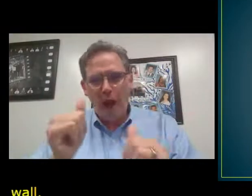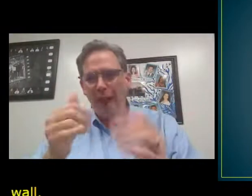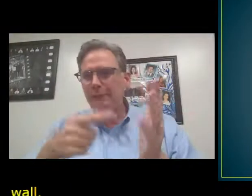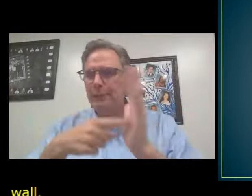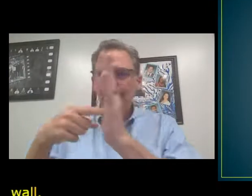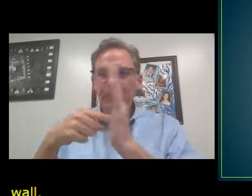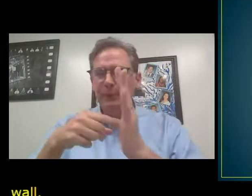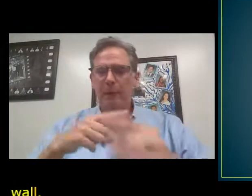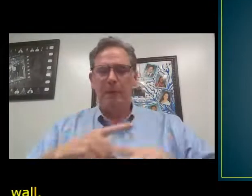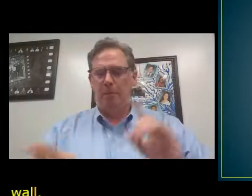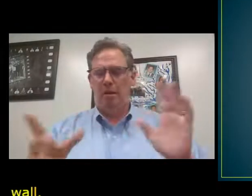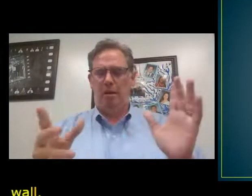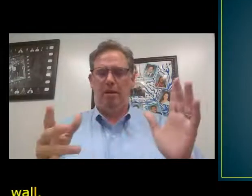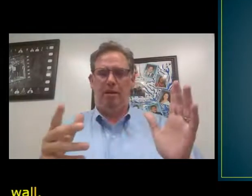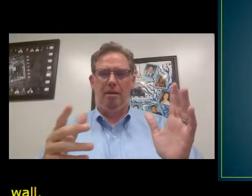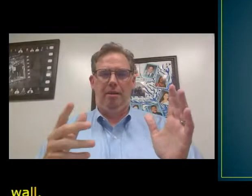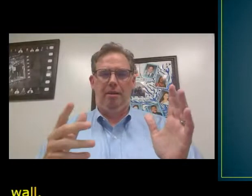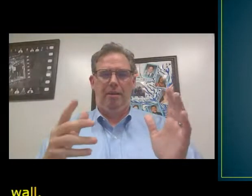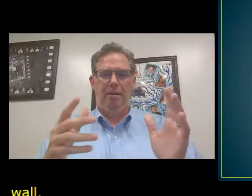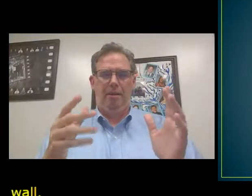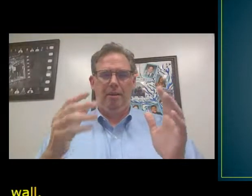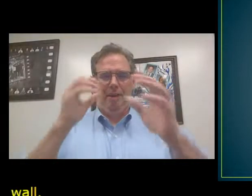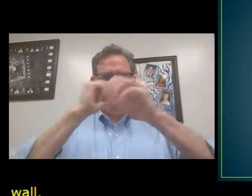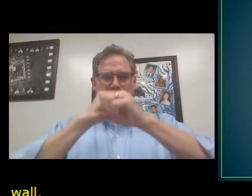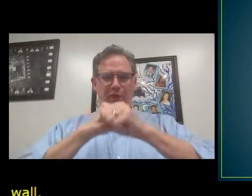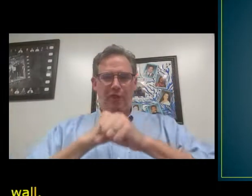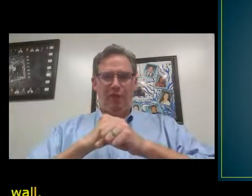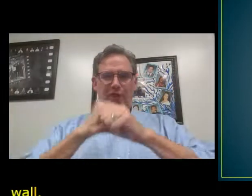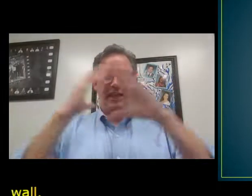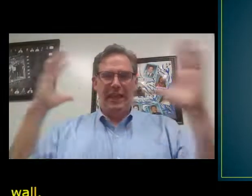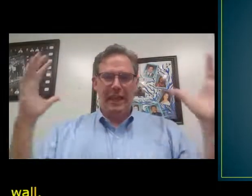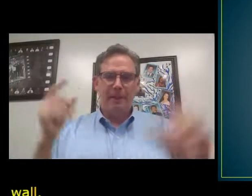course, I was there, so I went and hung out with him,